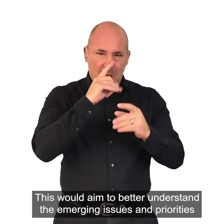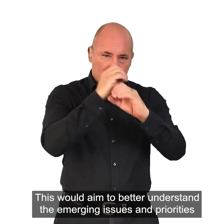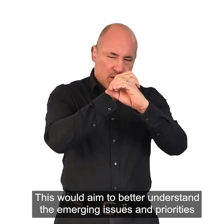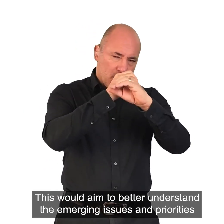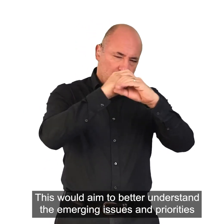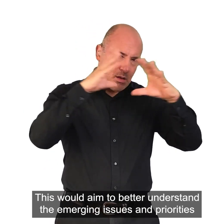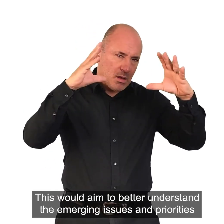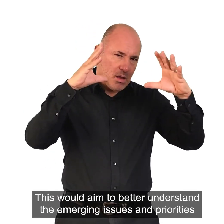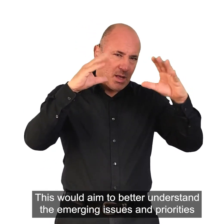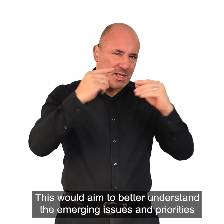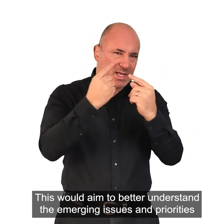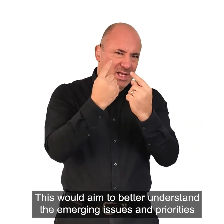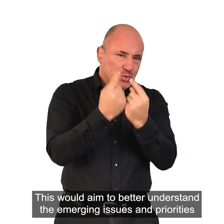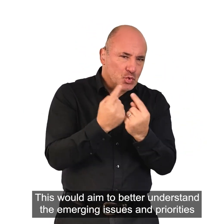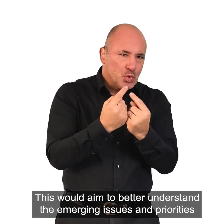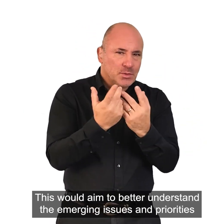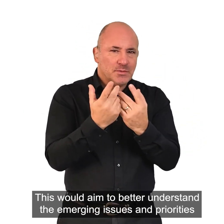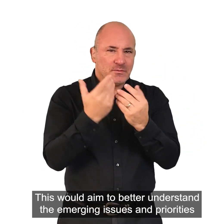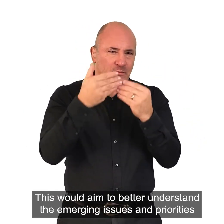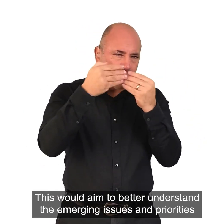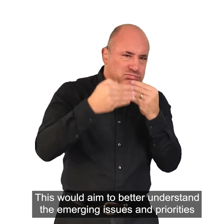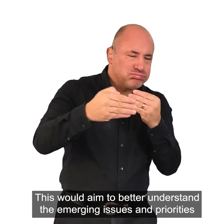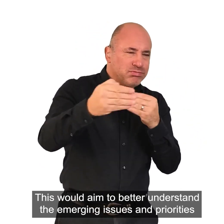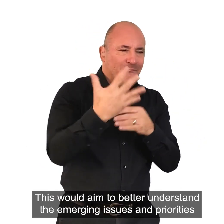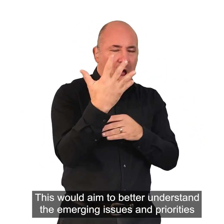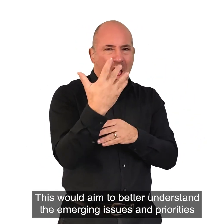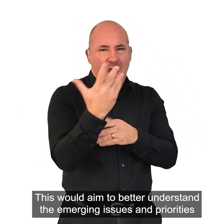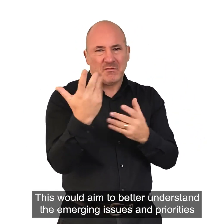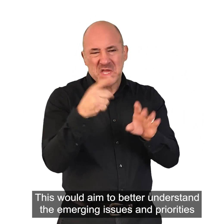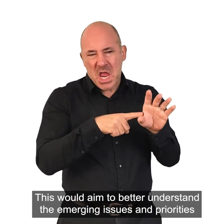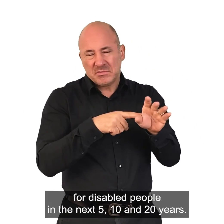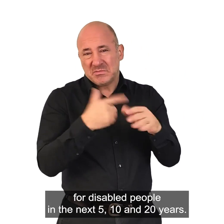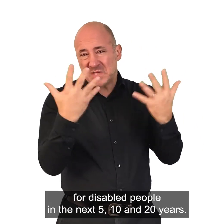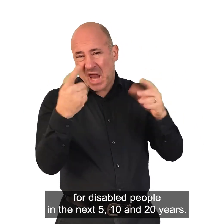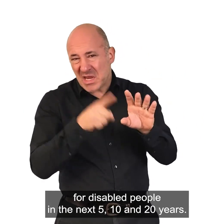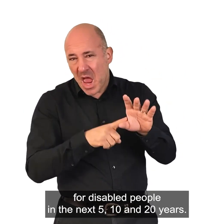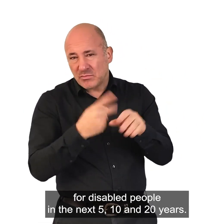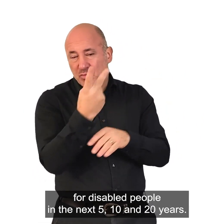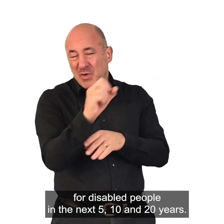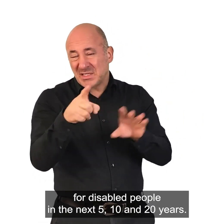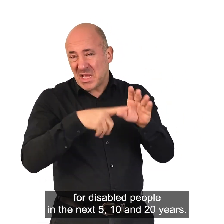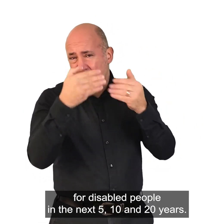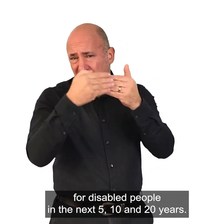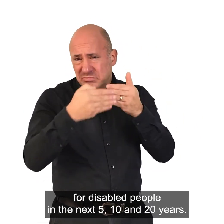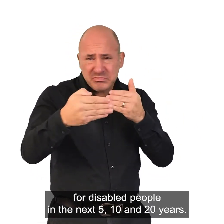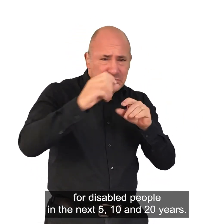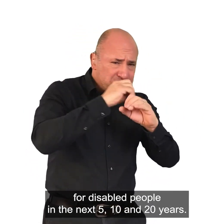This would aim to better understand the emerging issues and priorities for disabled people in the next